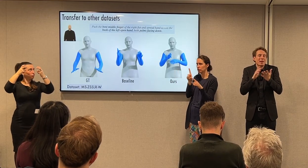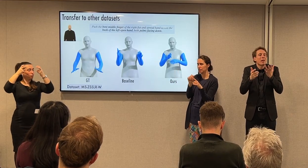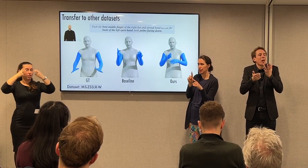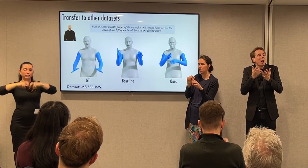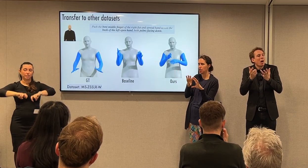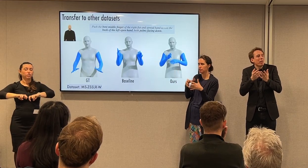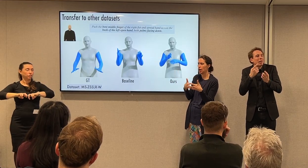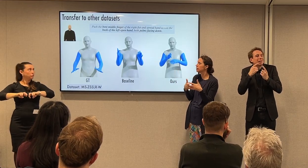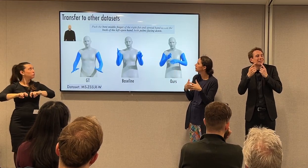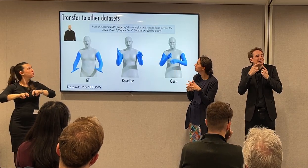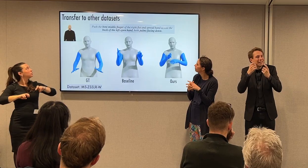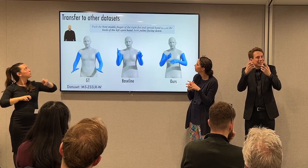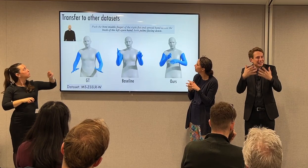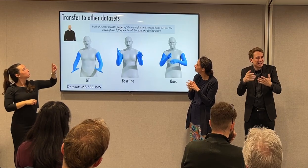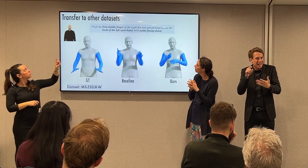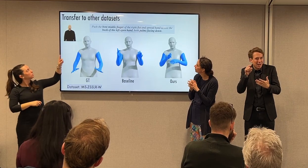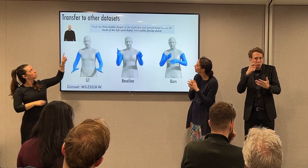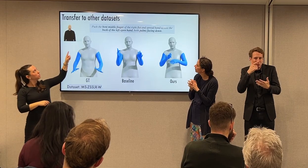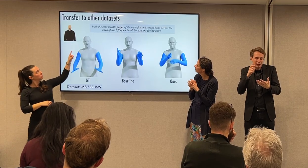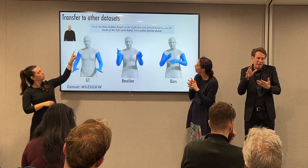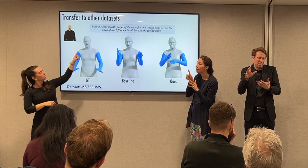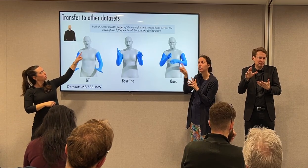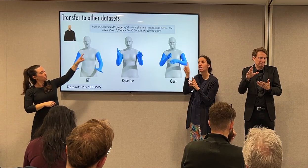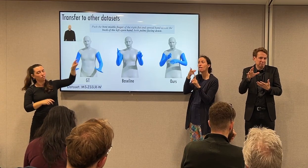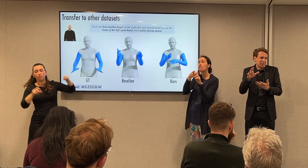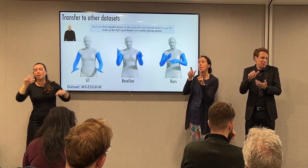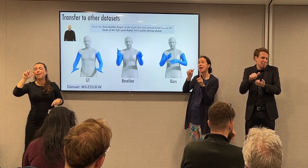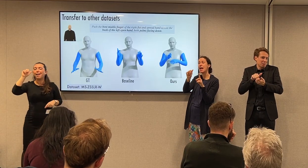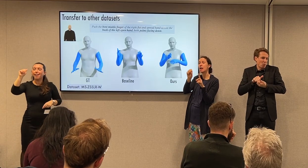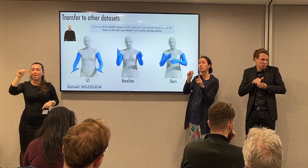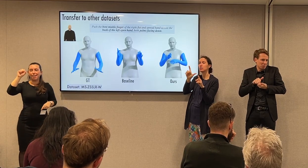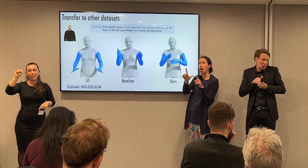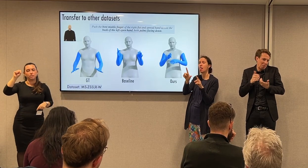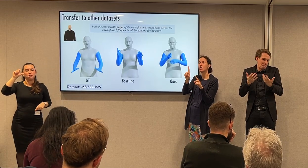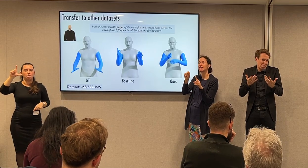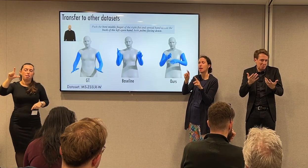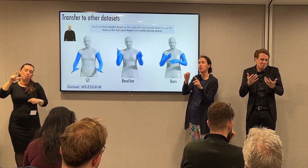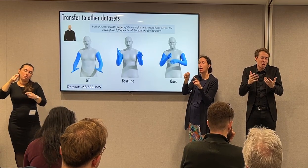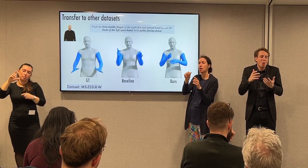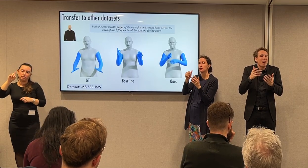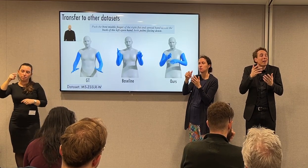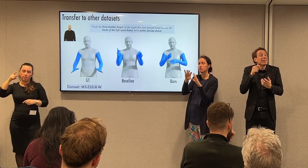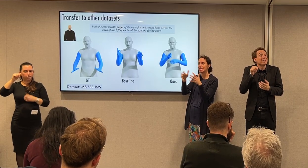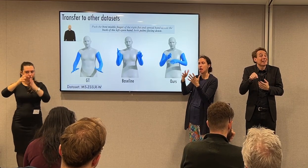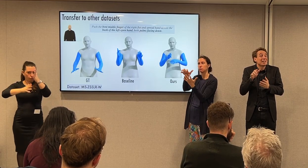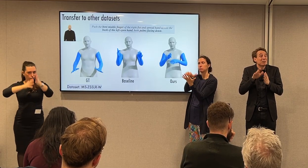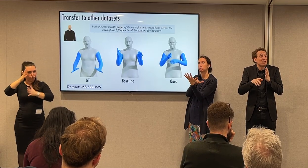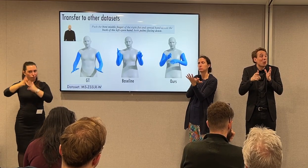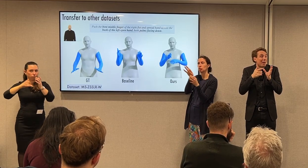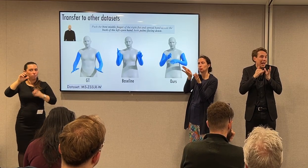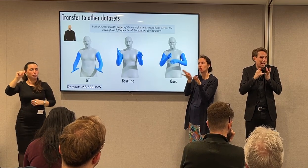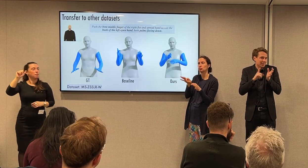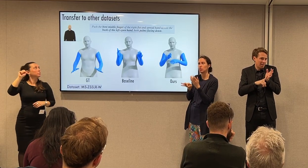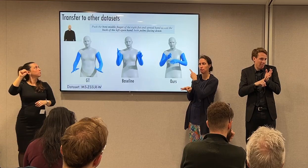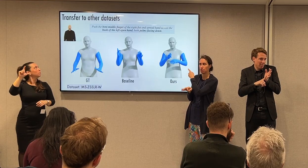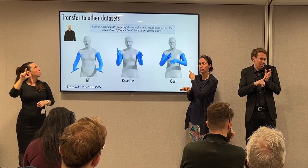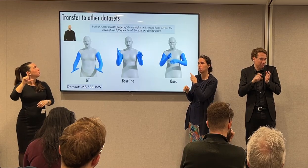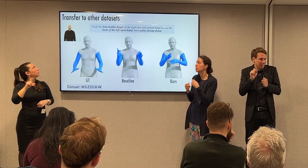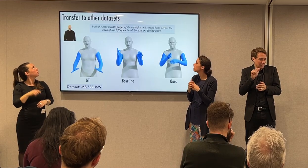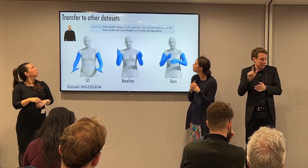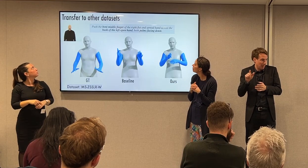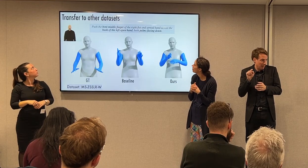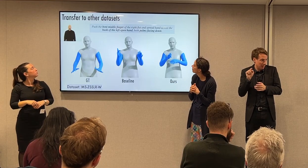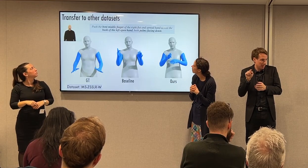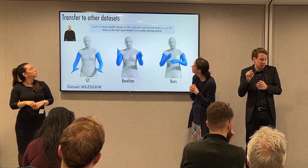this is a text description from an ASL dataset, and you can see that.